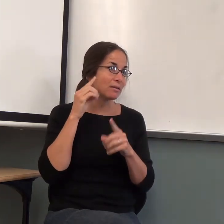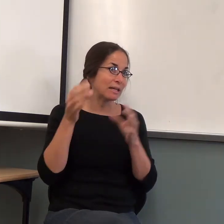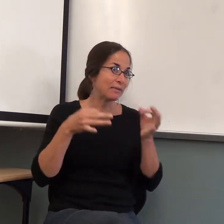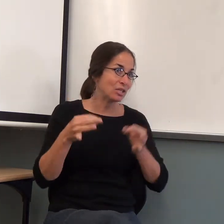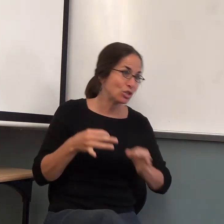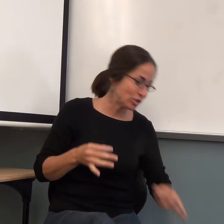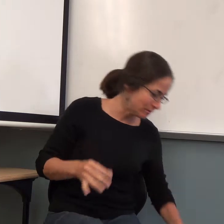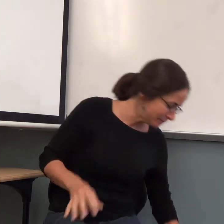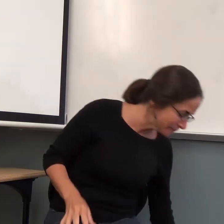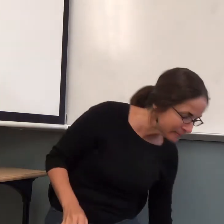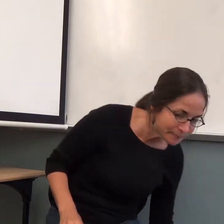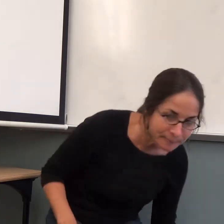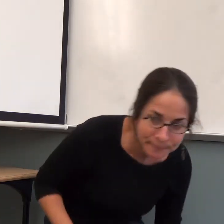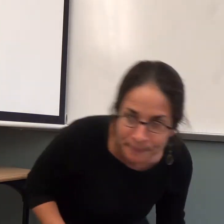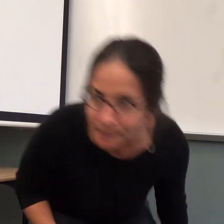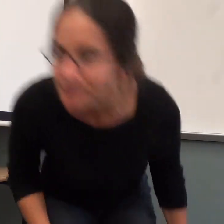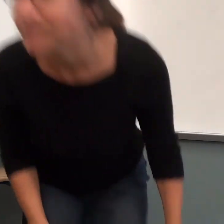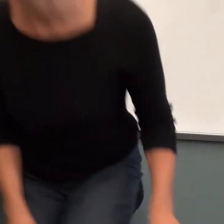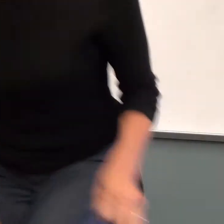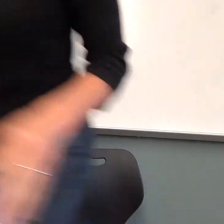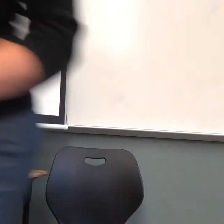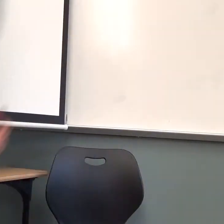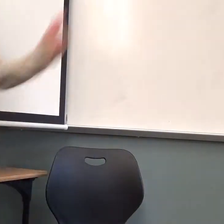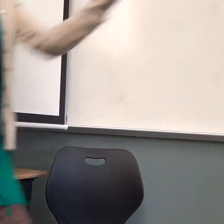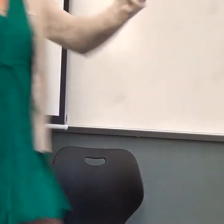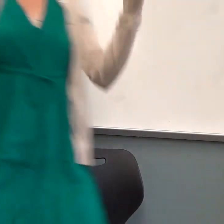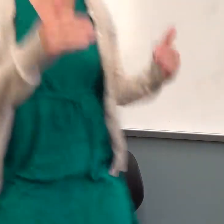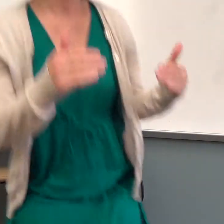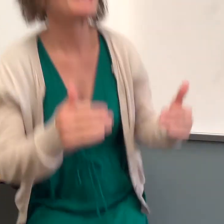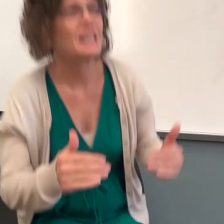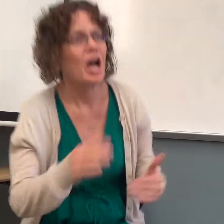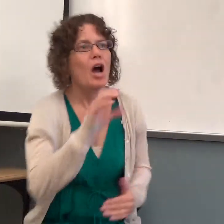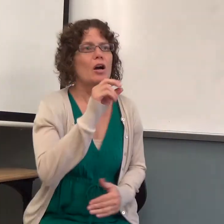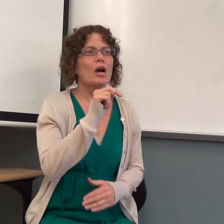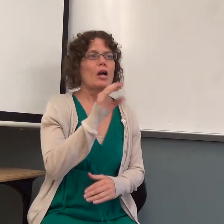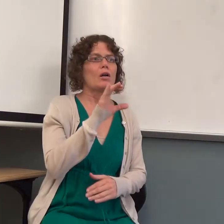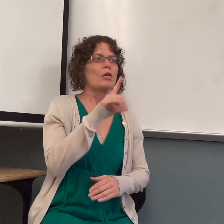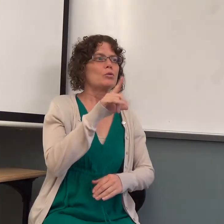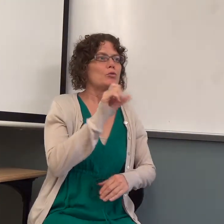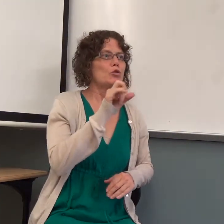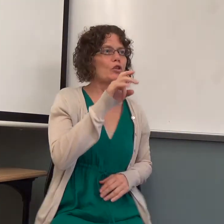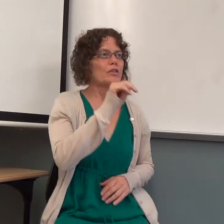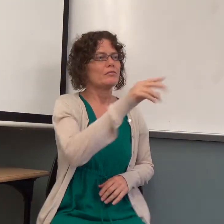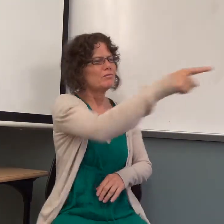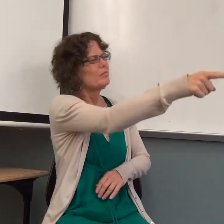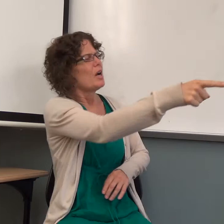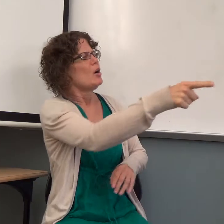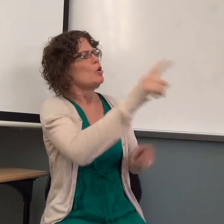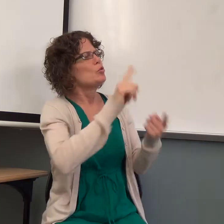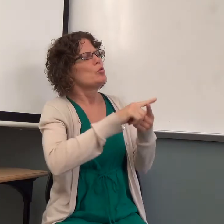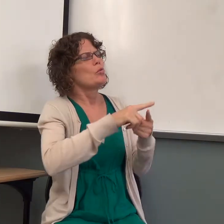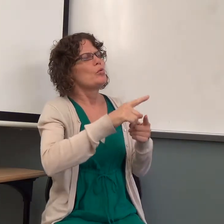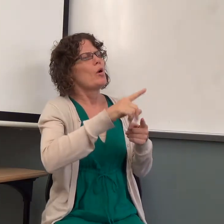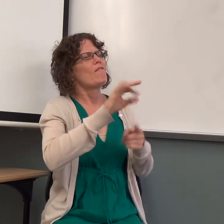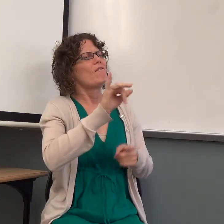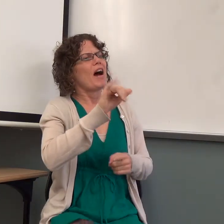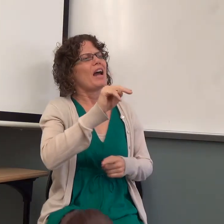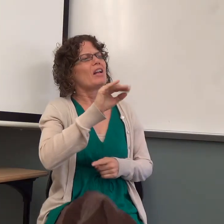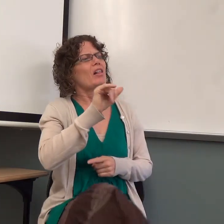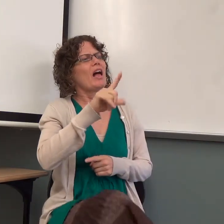conclusion? Yeah. Brian? To finalize. To finalize. To finish. Okay, I would say